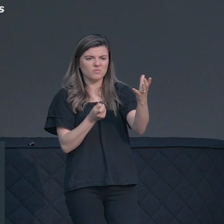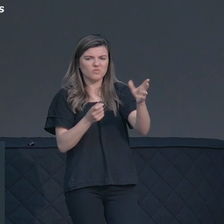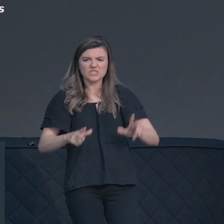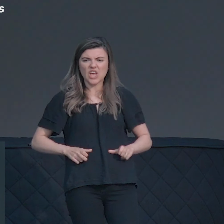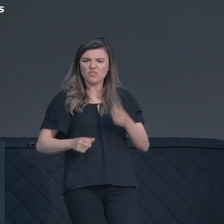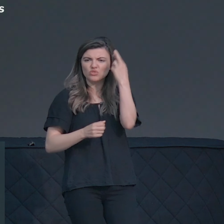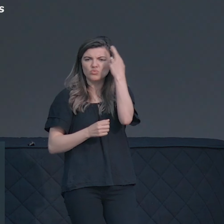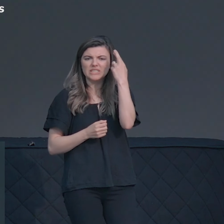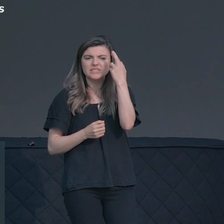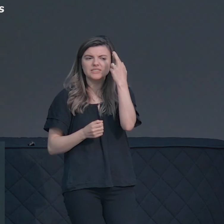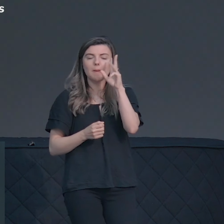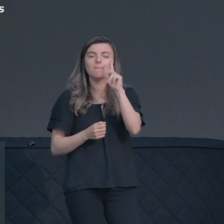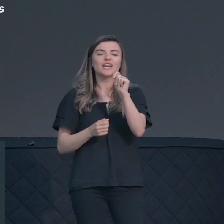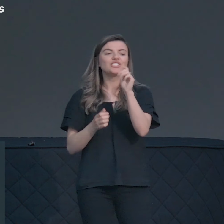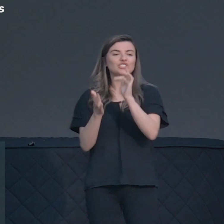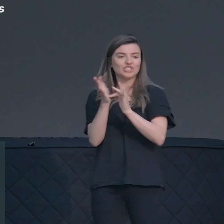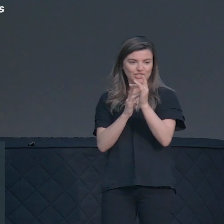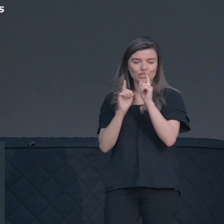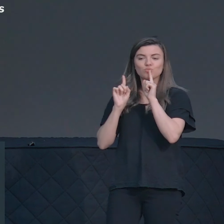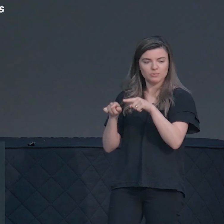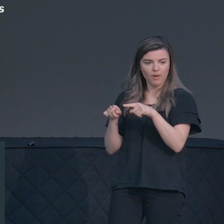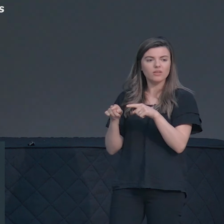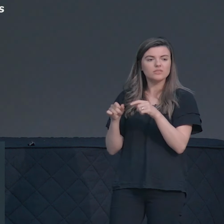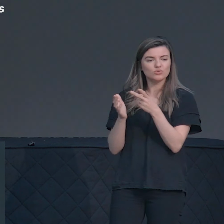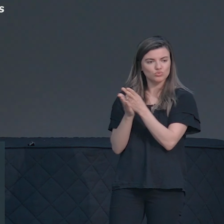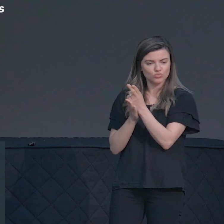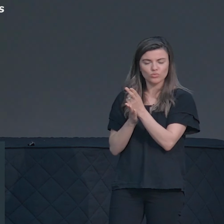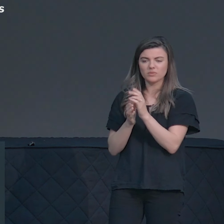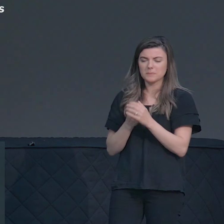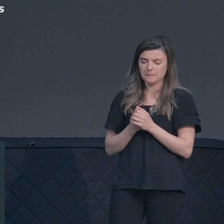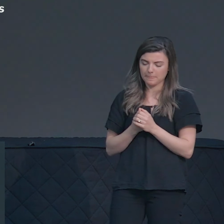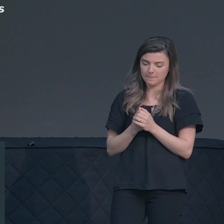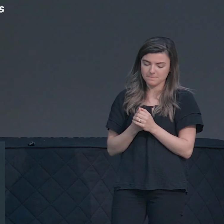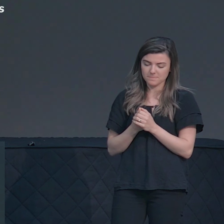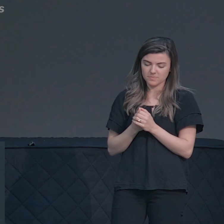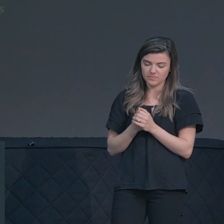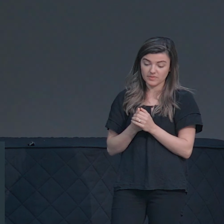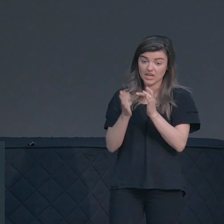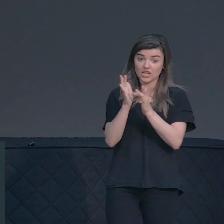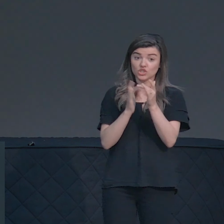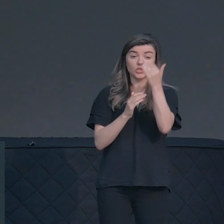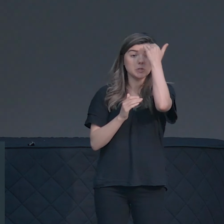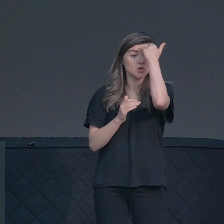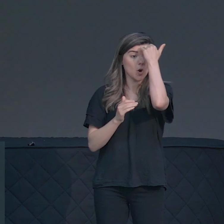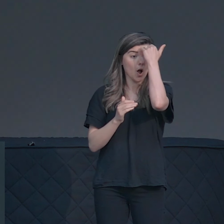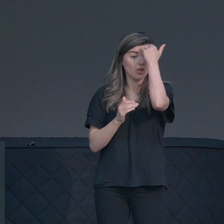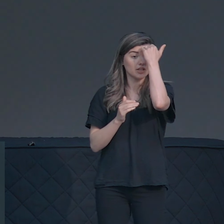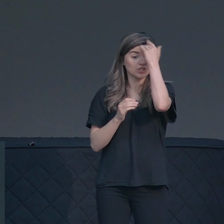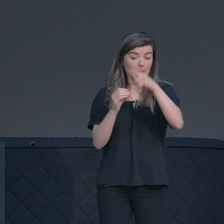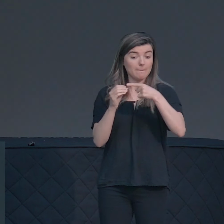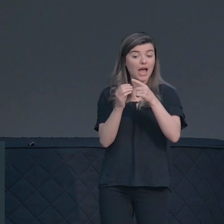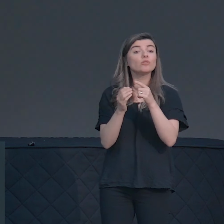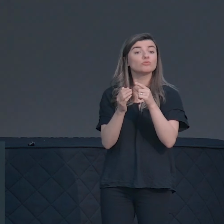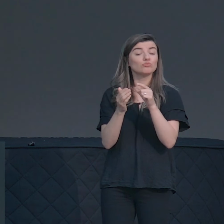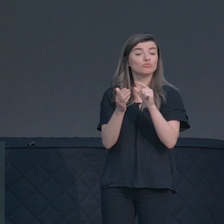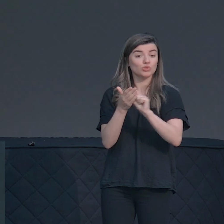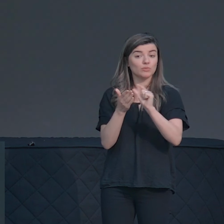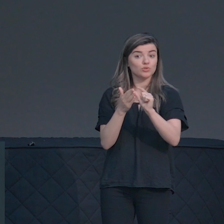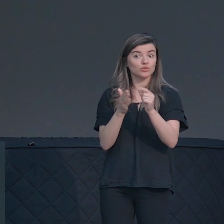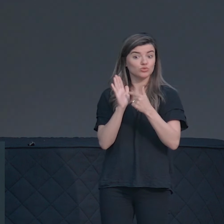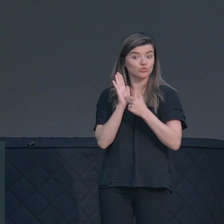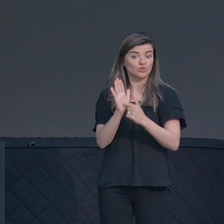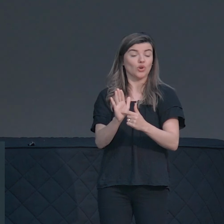But Jesus always responds to the truth. And Jesus' knowledge and use of scripture in temptation tells us something